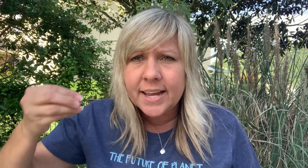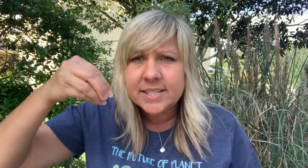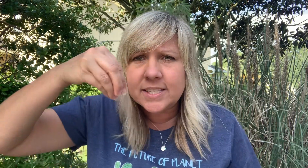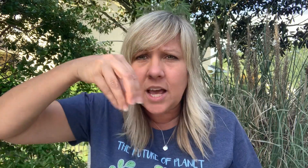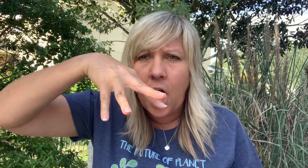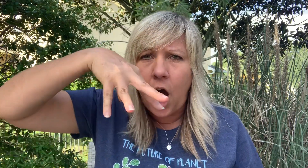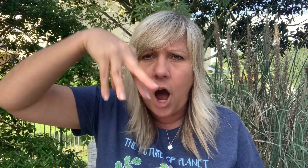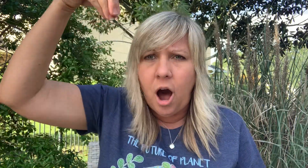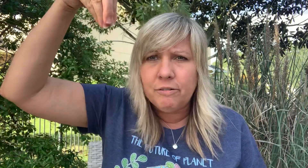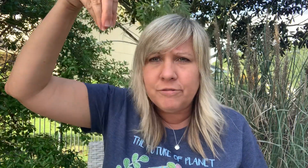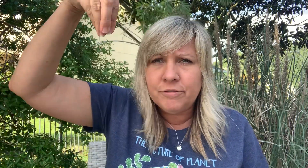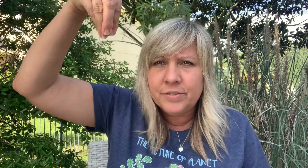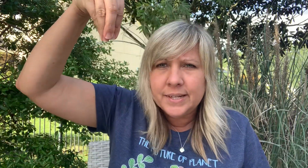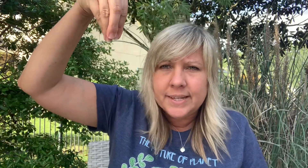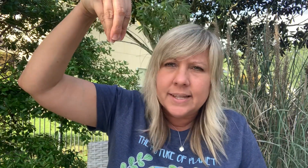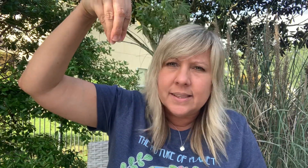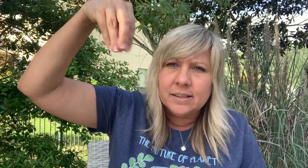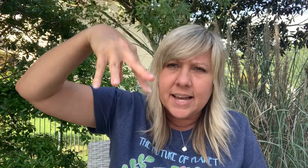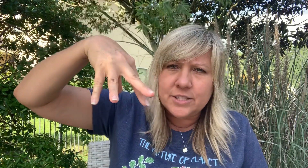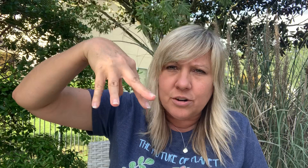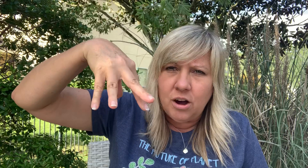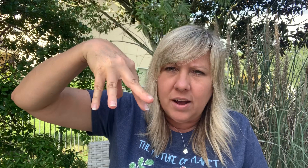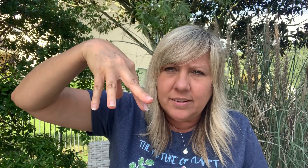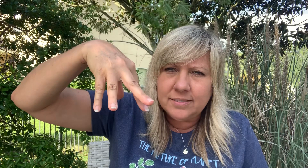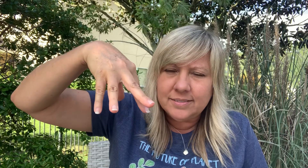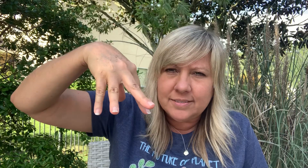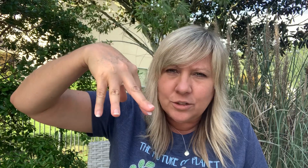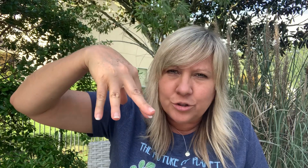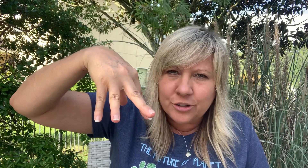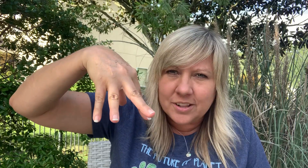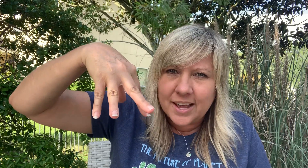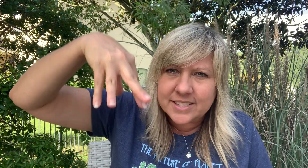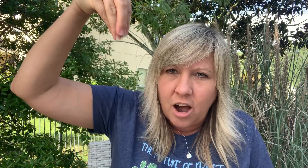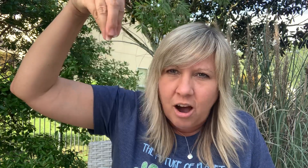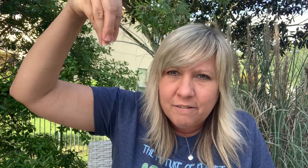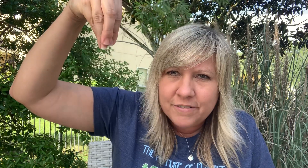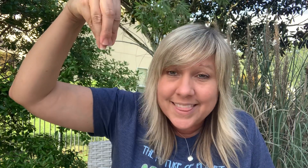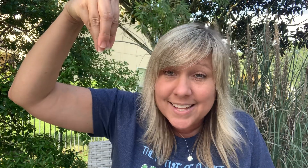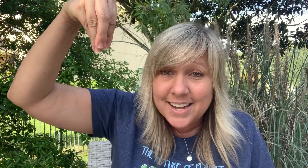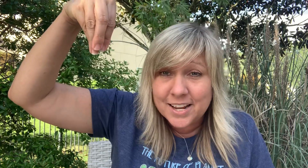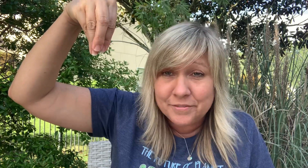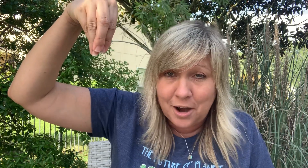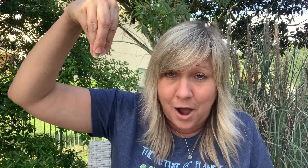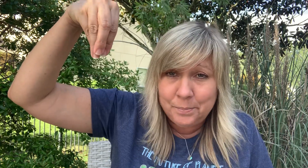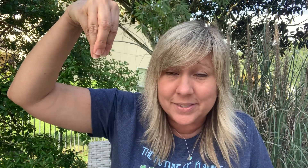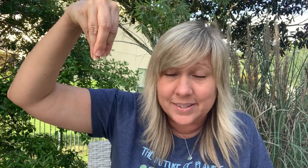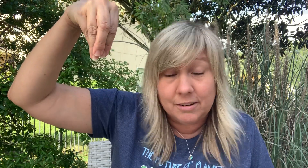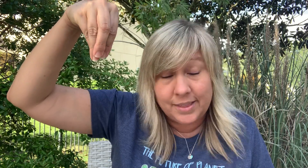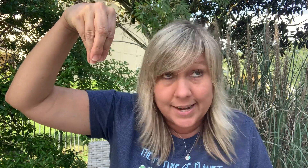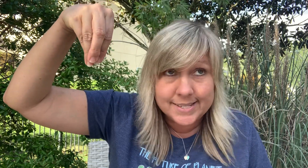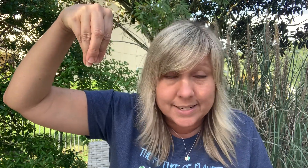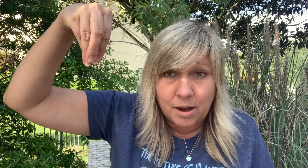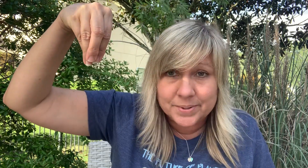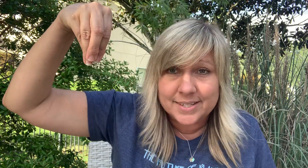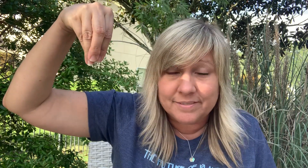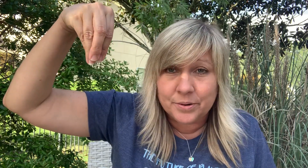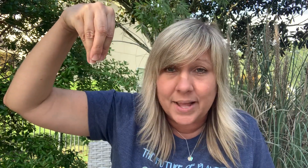lights off. The lights are on, you turn the lights off. And that's kind of an opposite, or that is an opposite from last